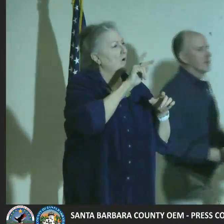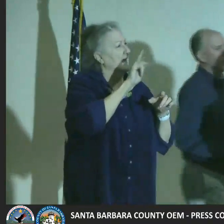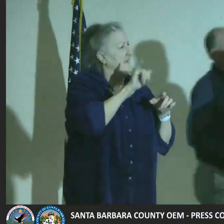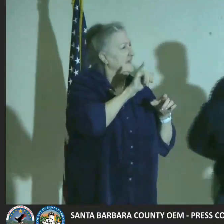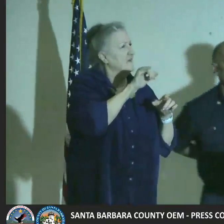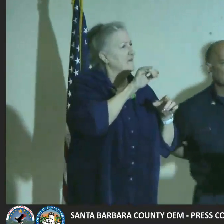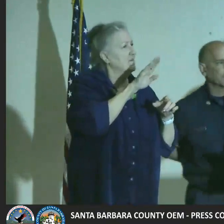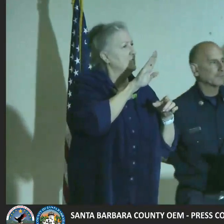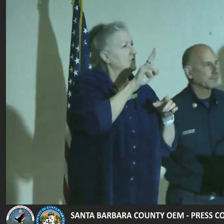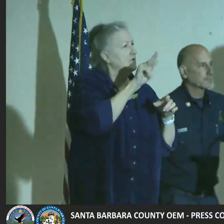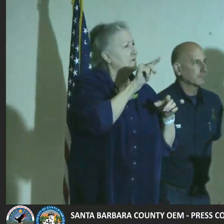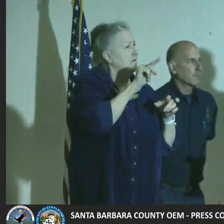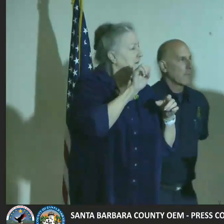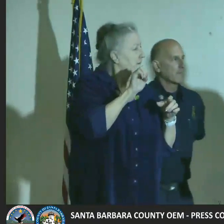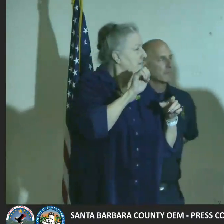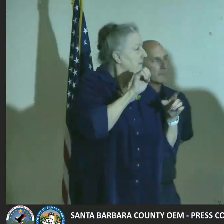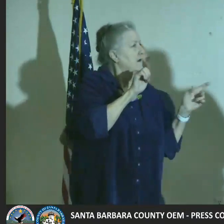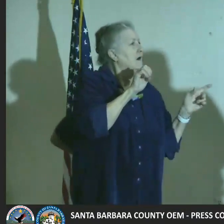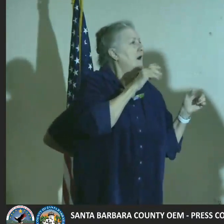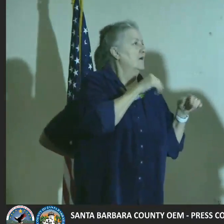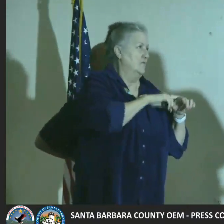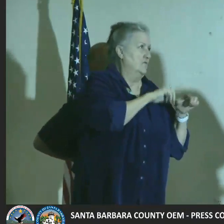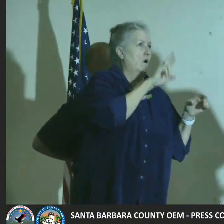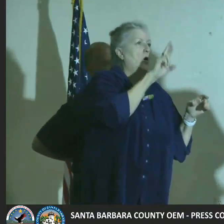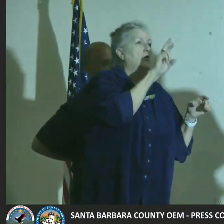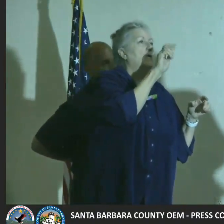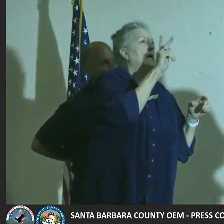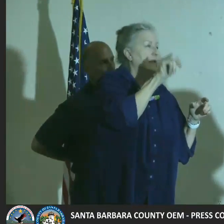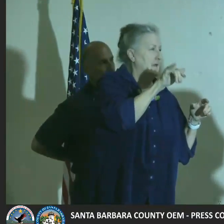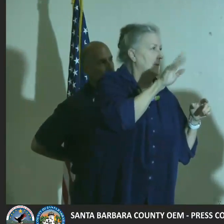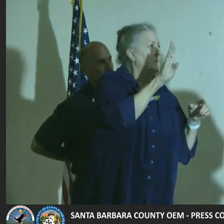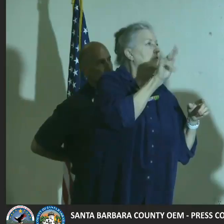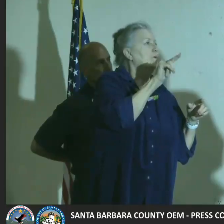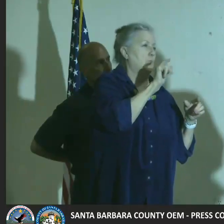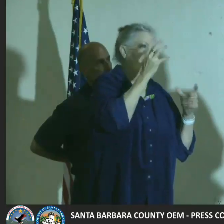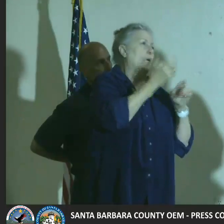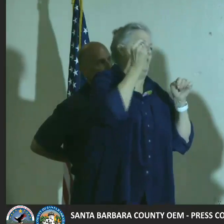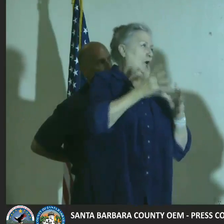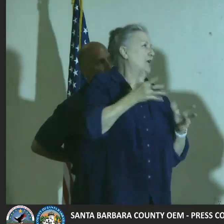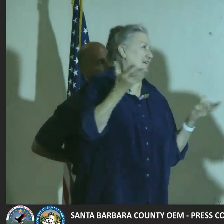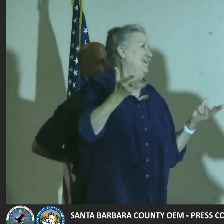Oh, Of course, Rocky Butte was the winner.